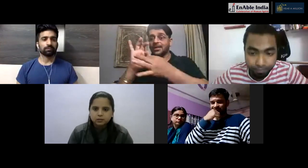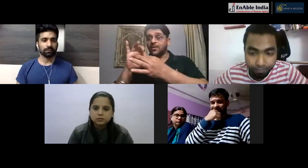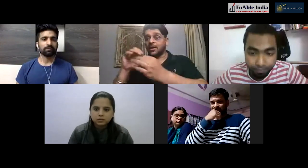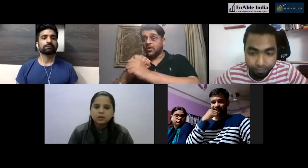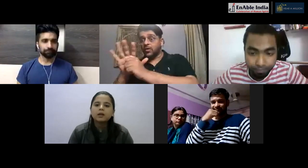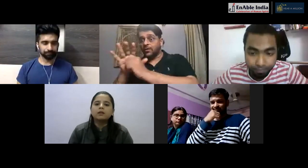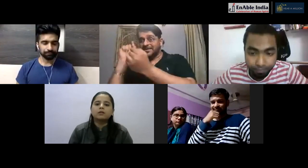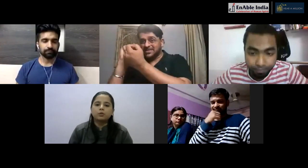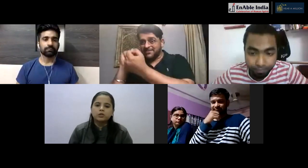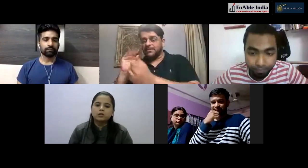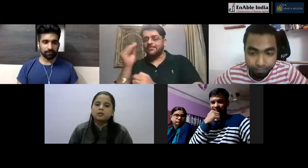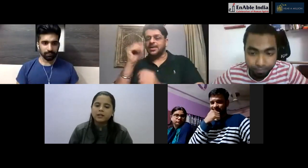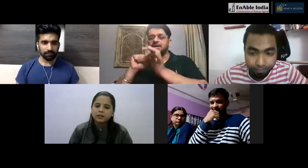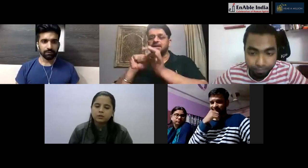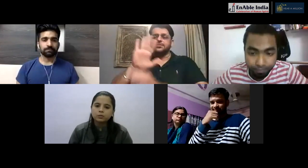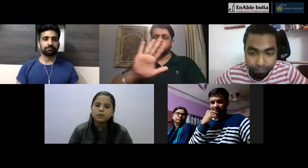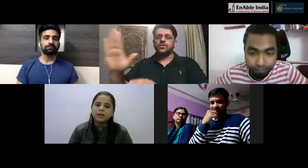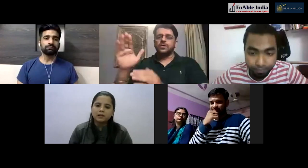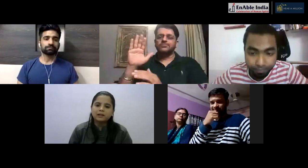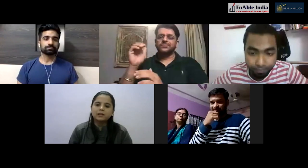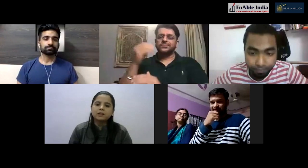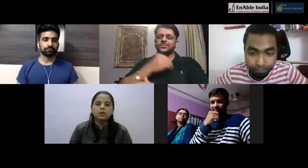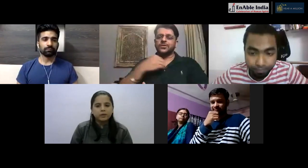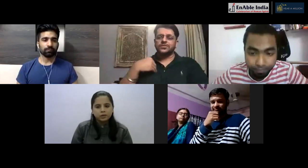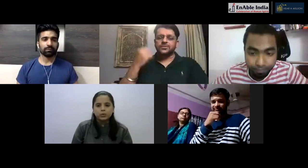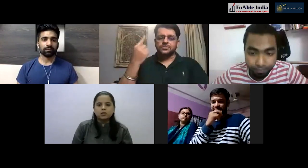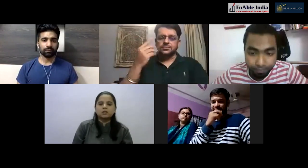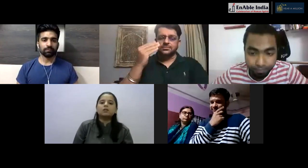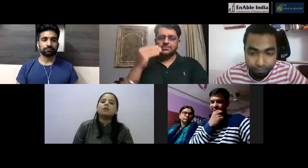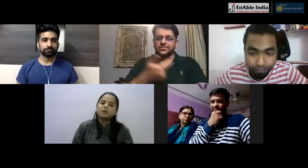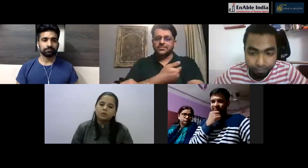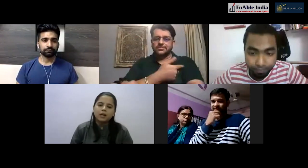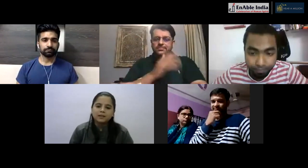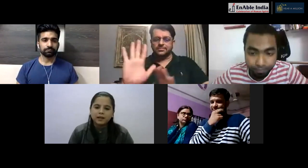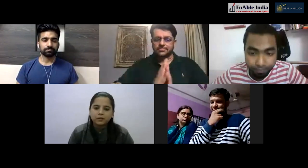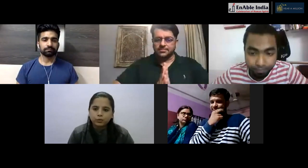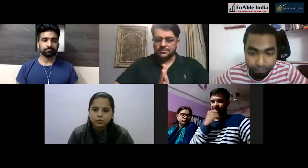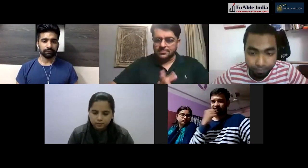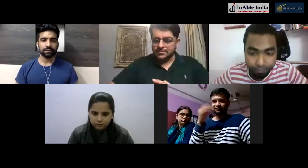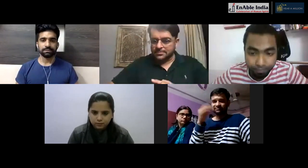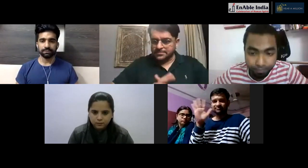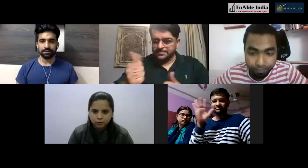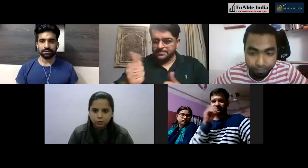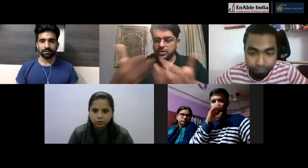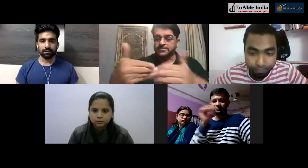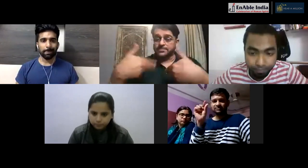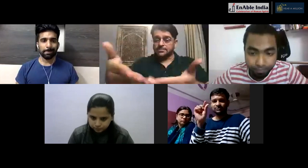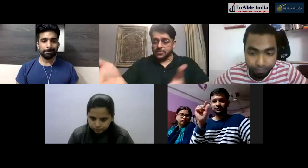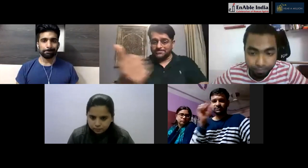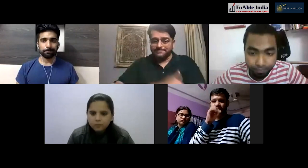better. The question related to the mental health in this COVID situation, you can ask that question to the